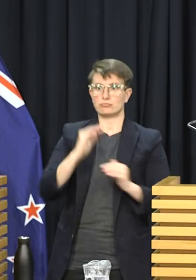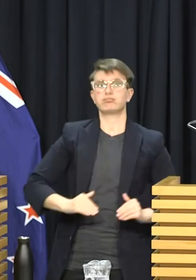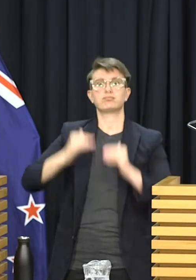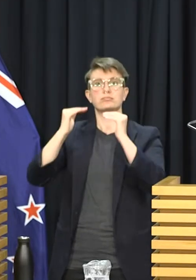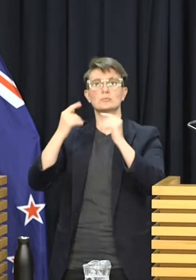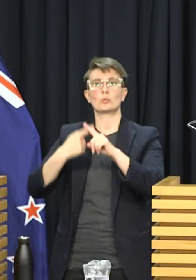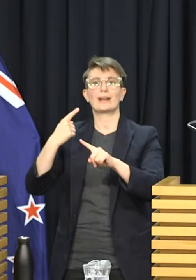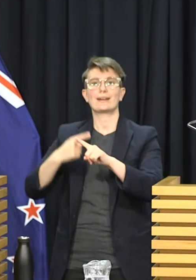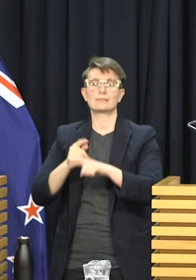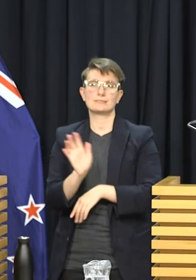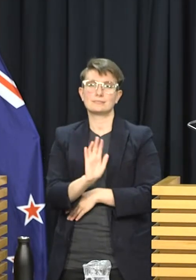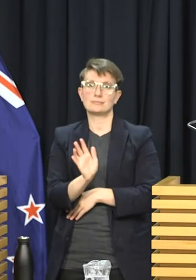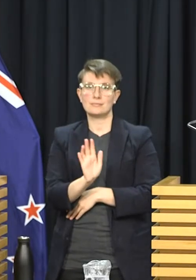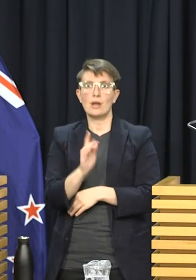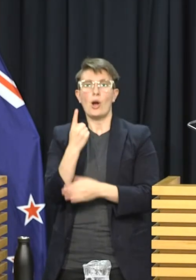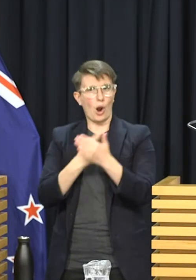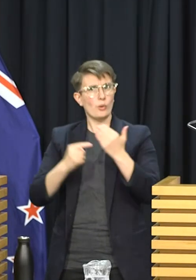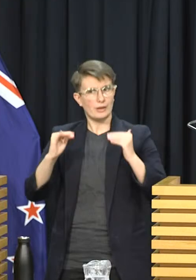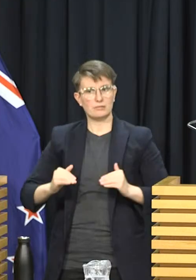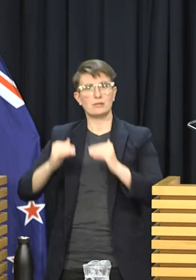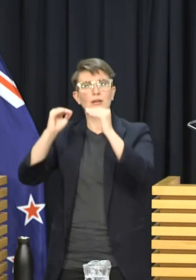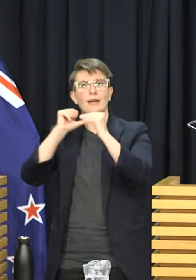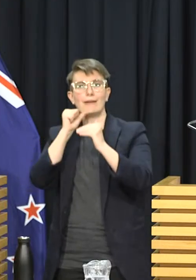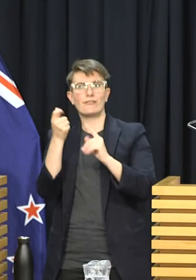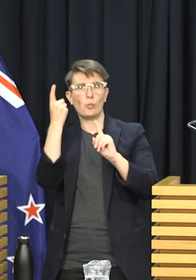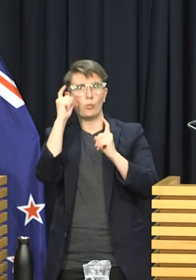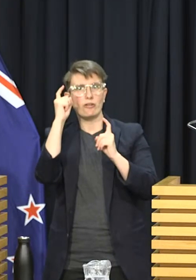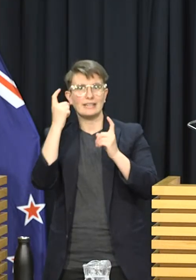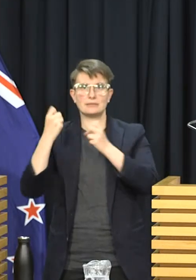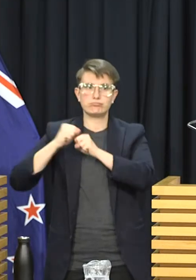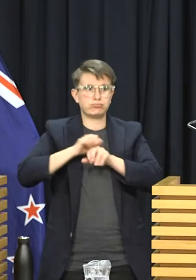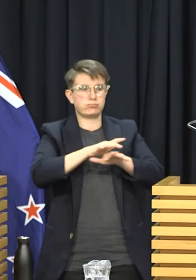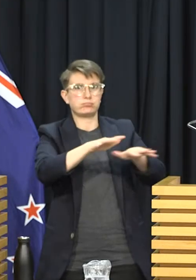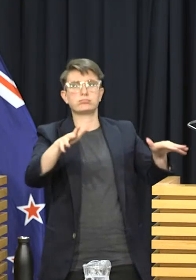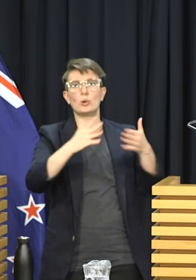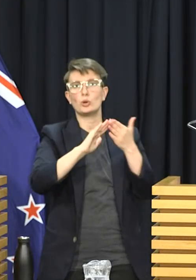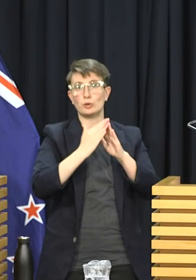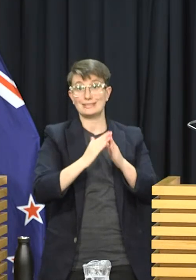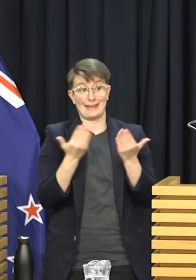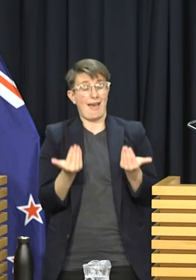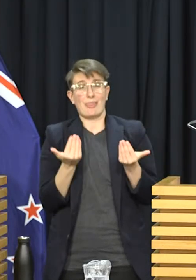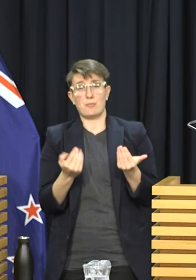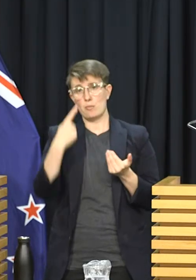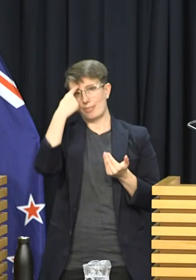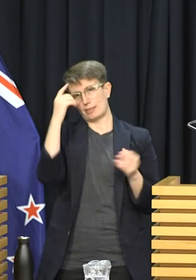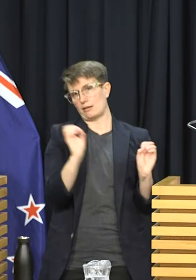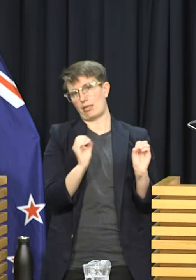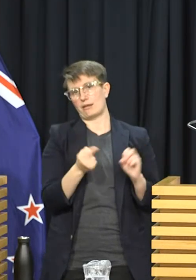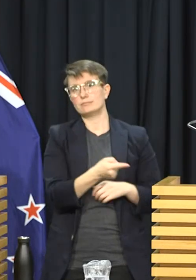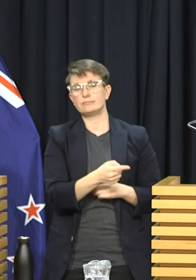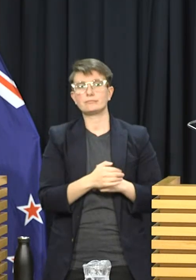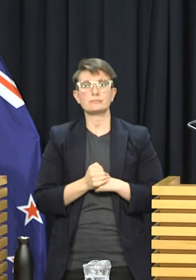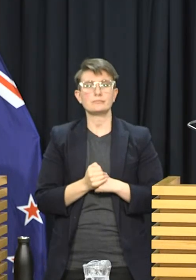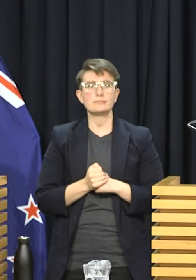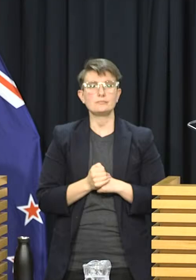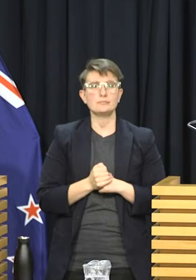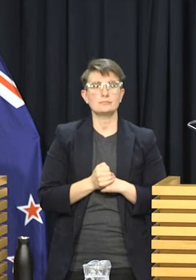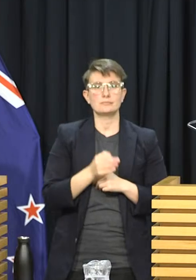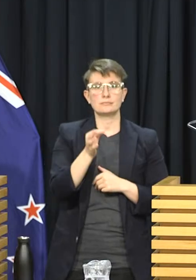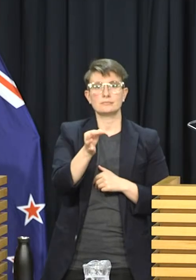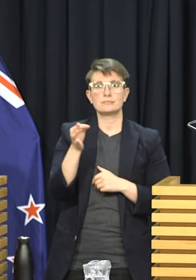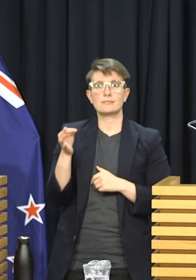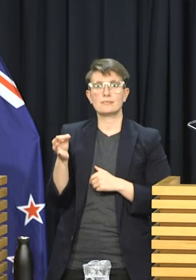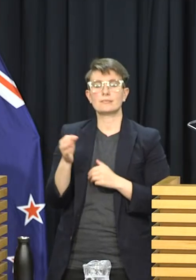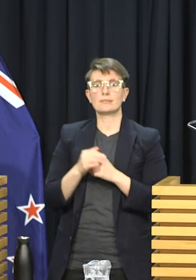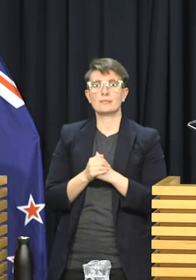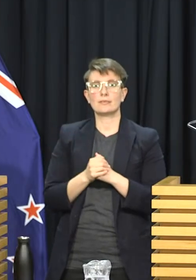or when we're concerned about potential transmission within the community. There's no evidence to suggest that that's the case here. What kind of procedures are being undertaken at the